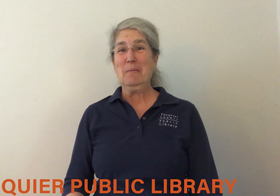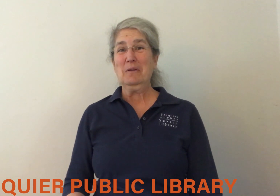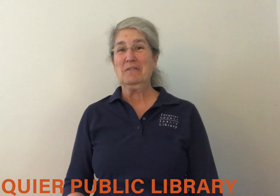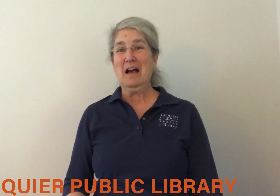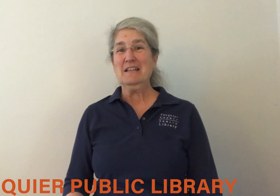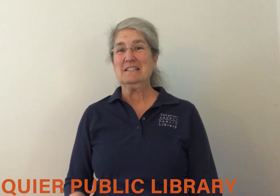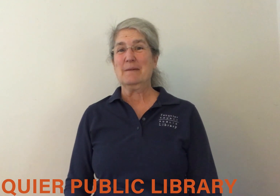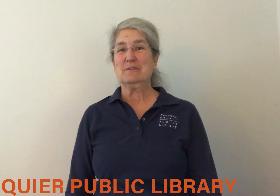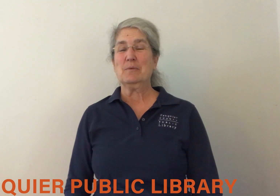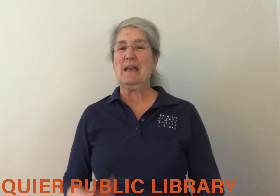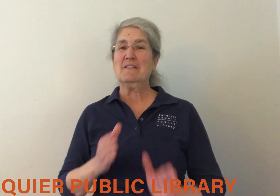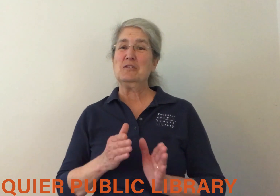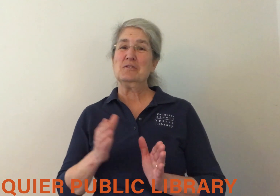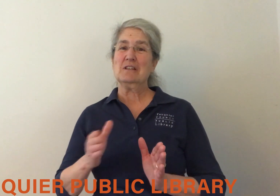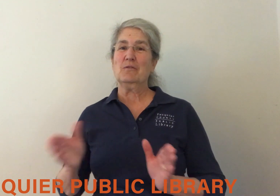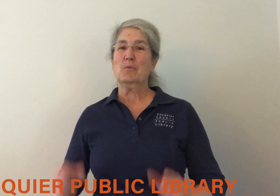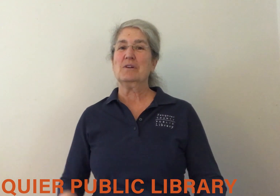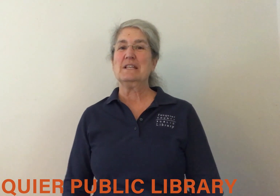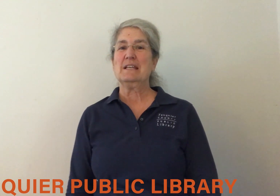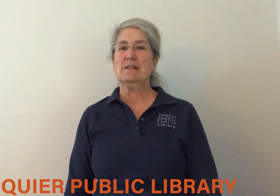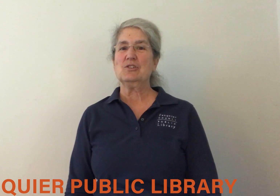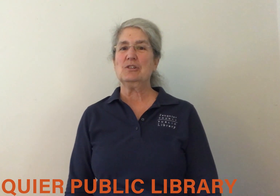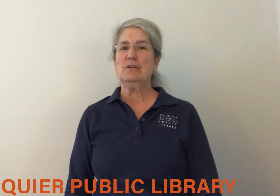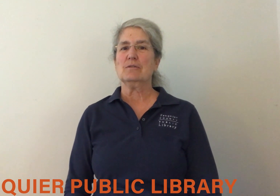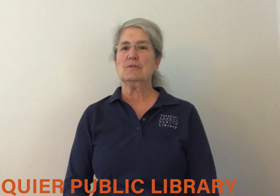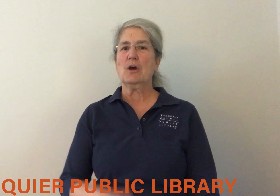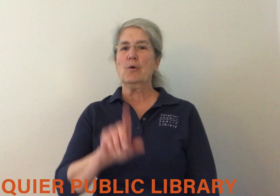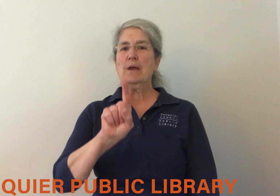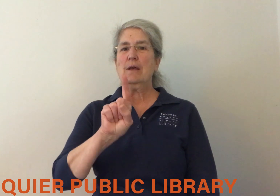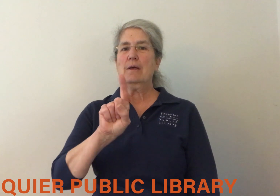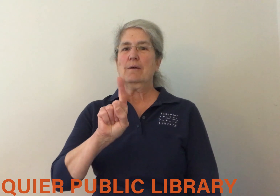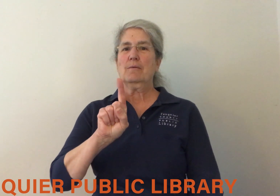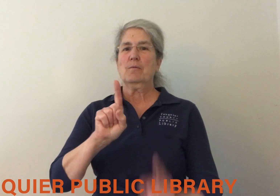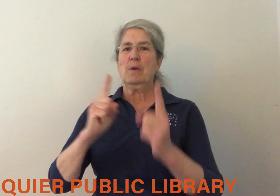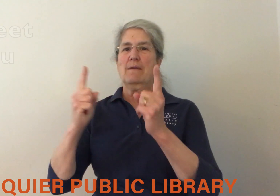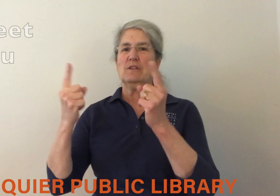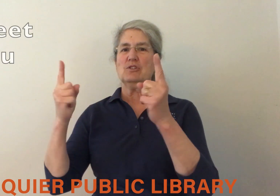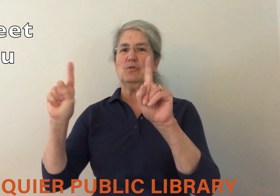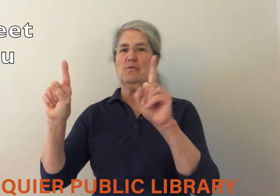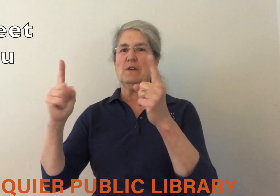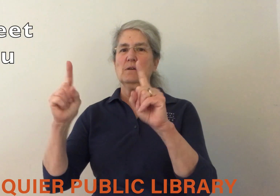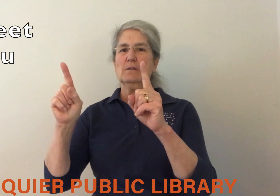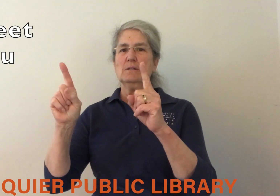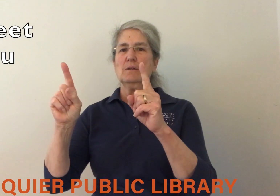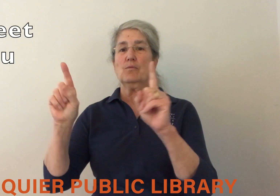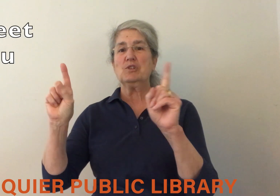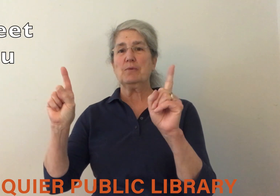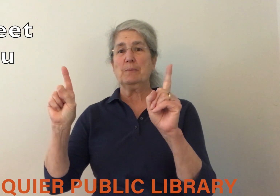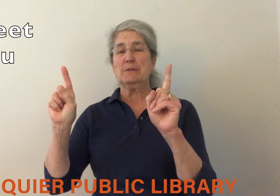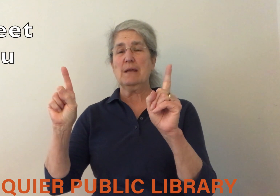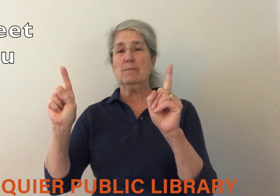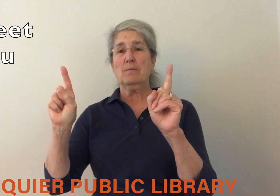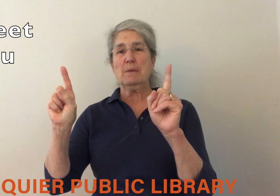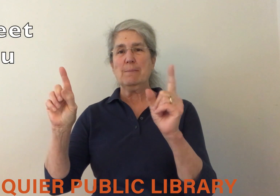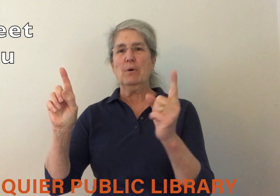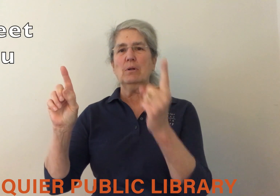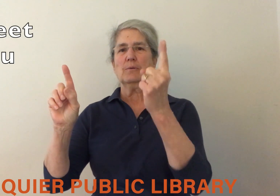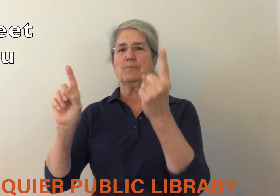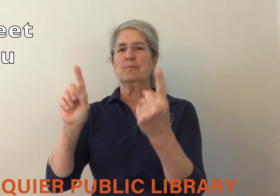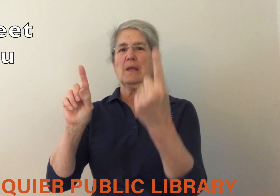of concepts that we had to use several words in English to do. So we have these two fingers, which represent people.